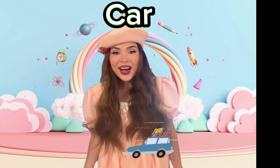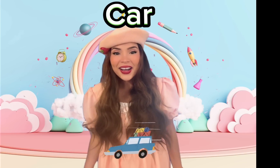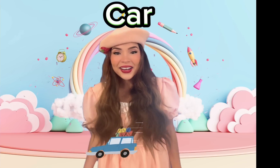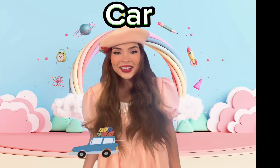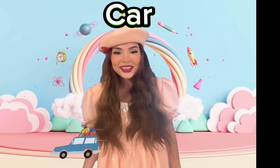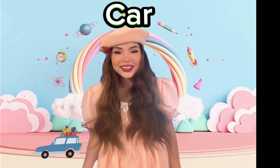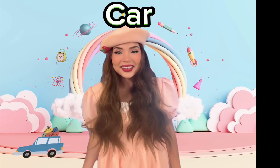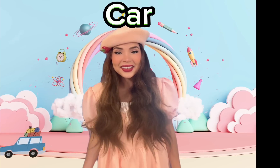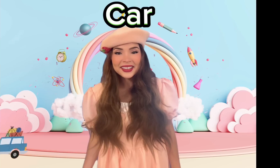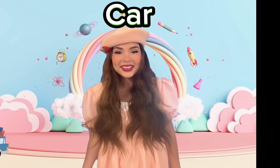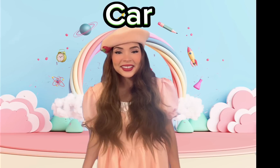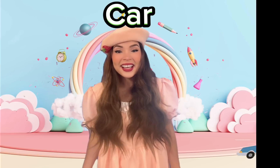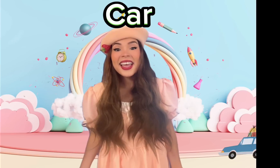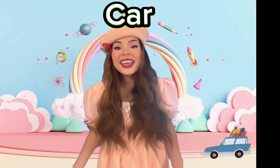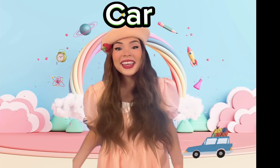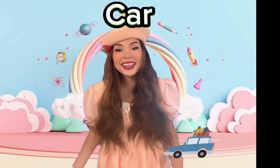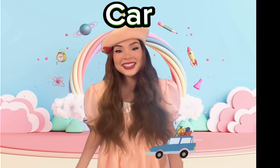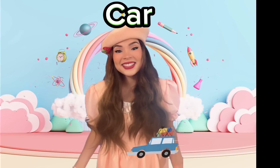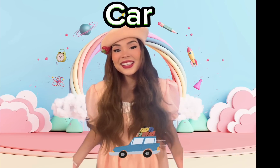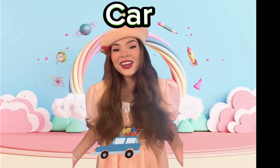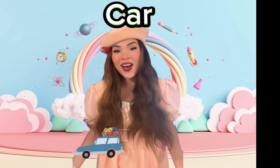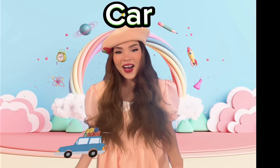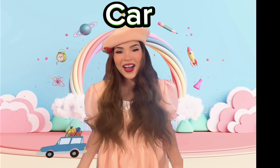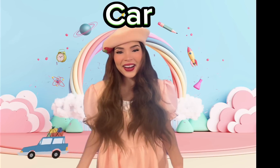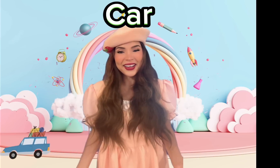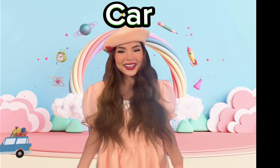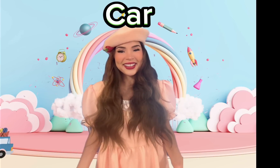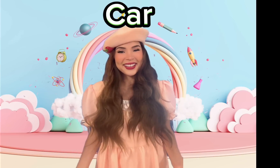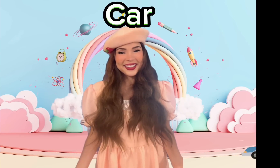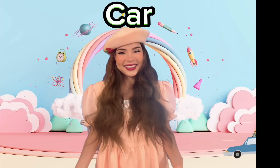Car. It's a car.